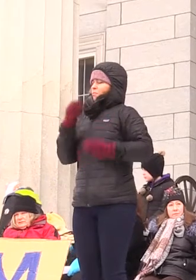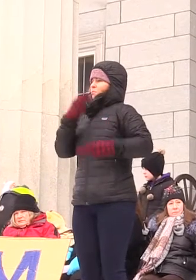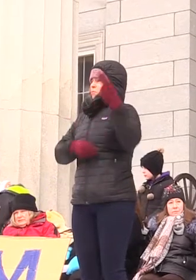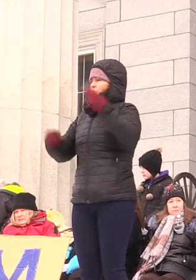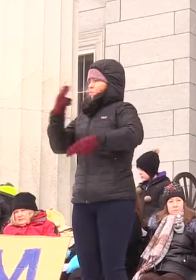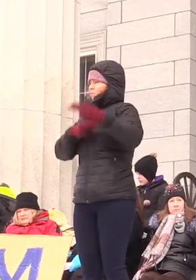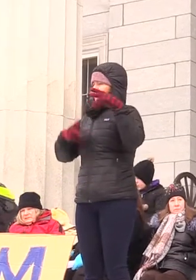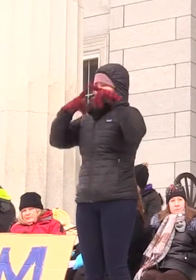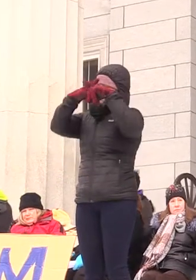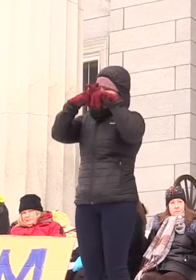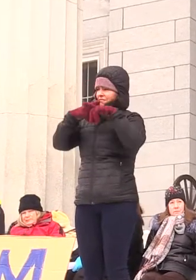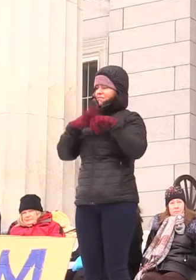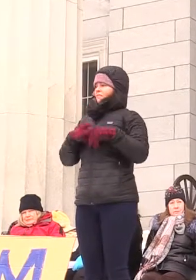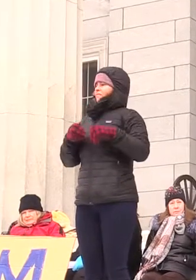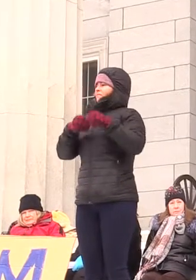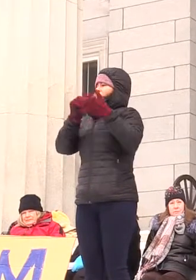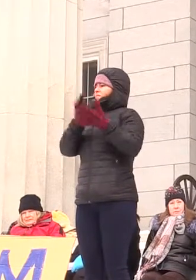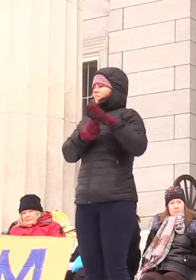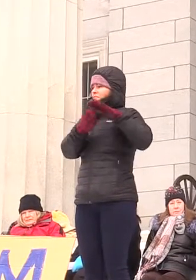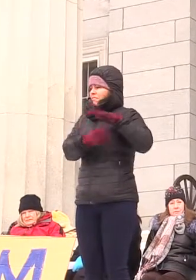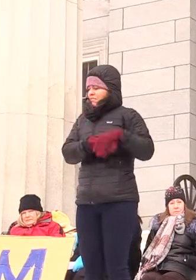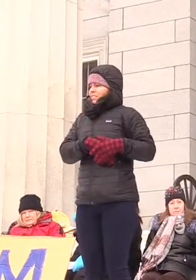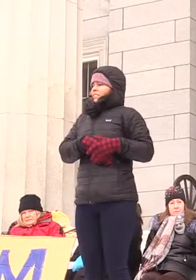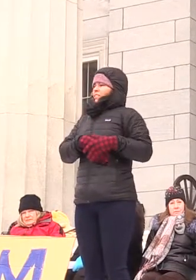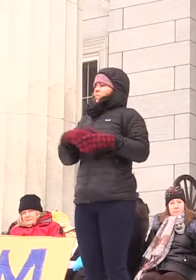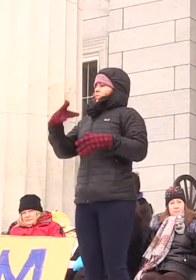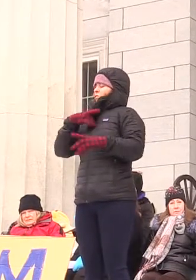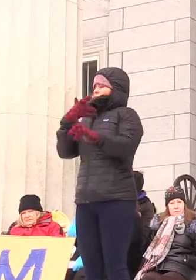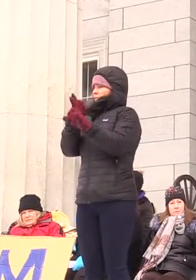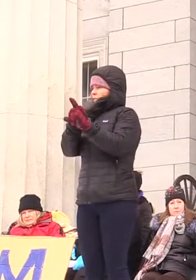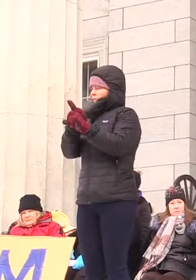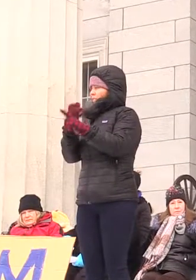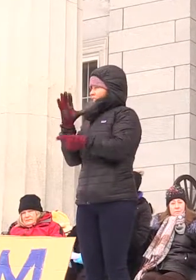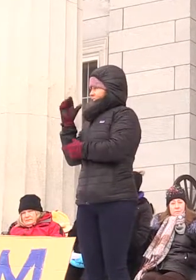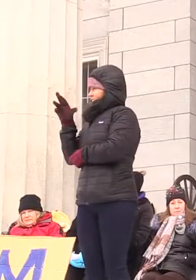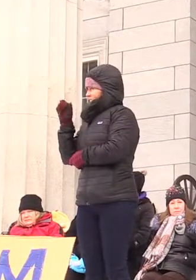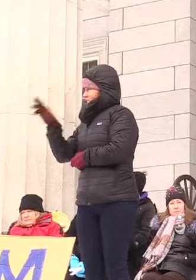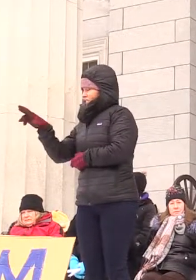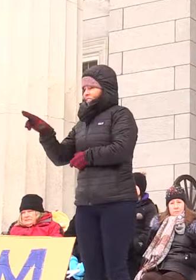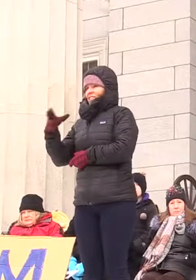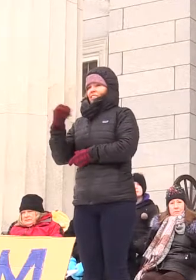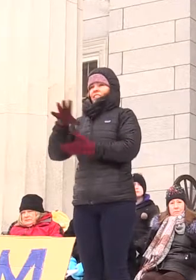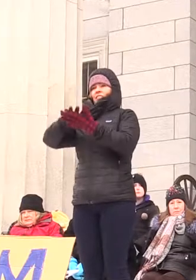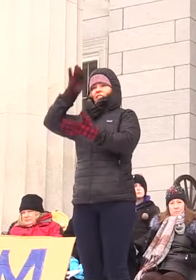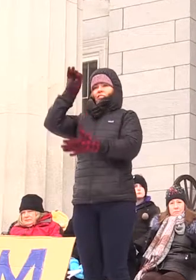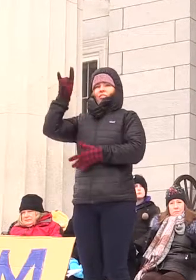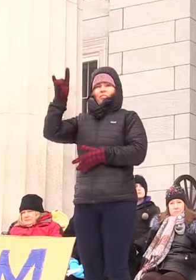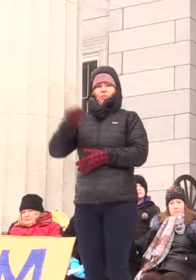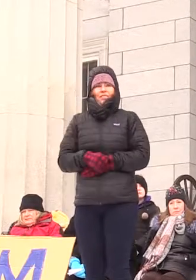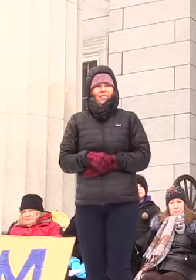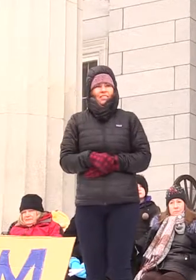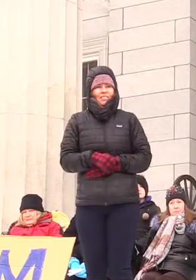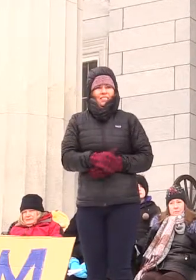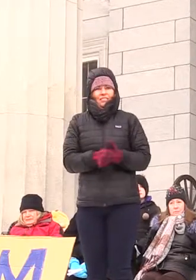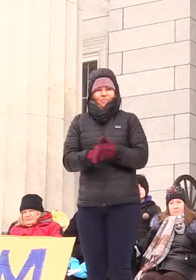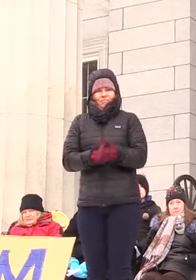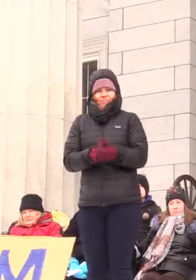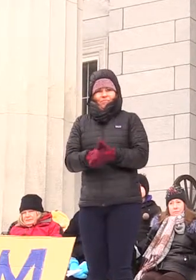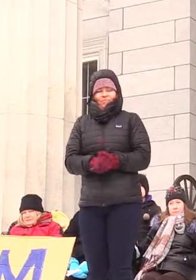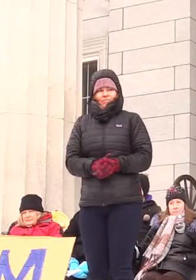disruption, miscarriages, heart attacks, cancer, and learning disabilities.